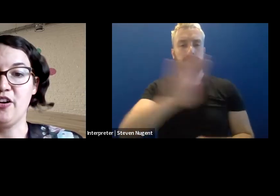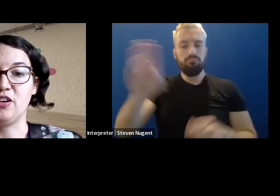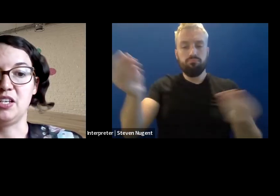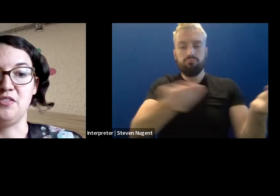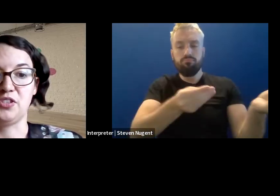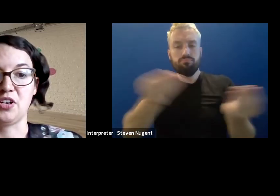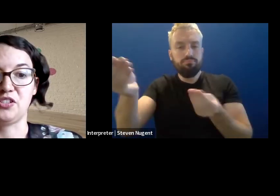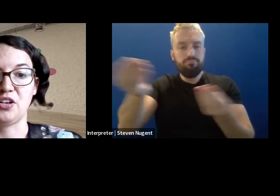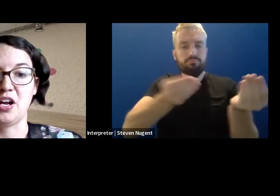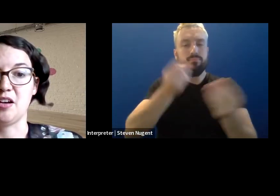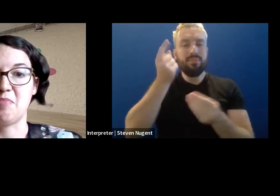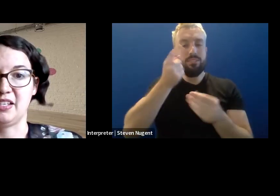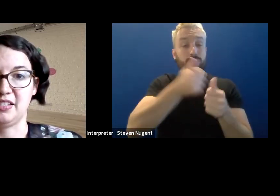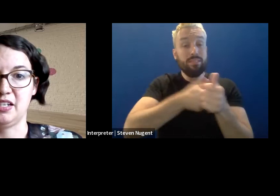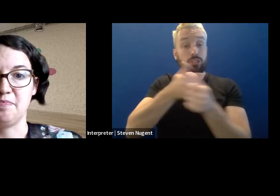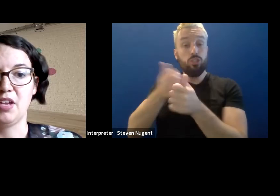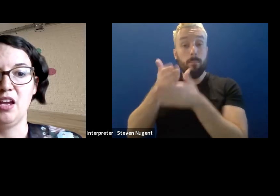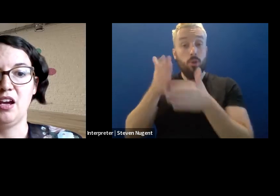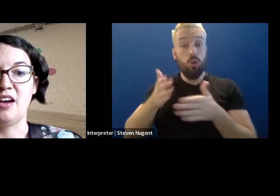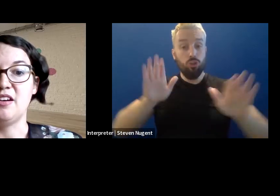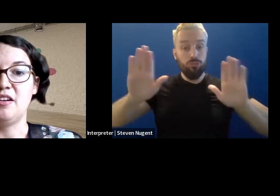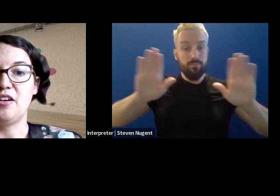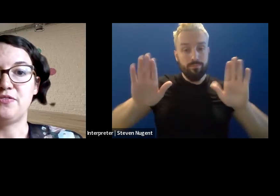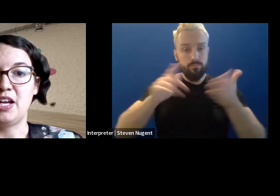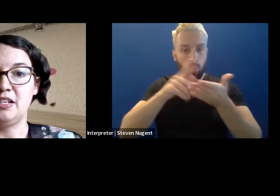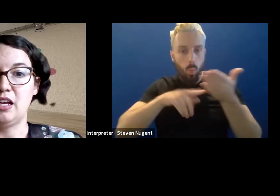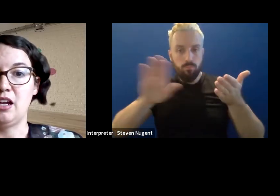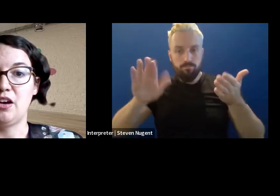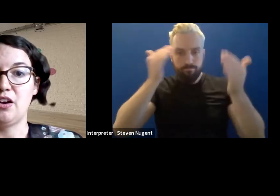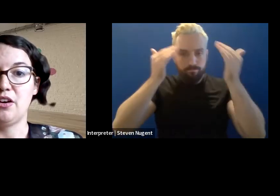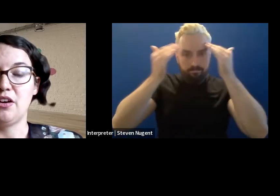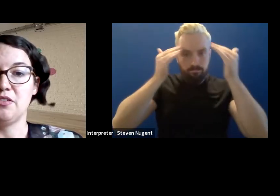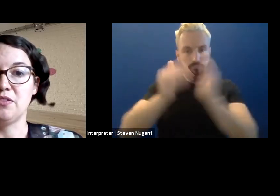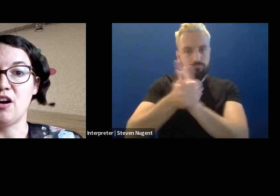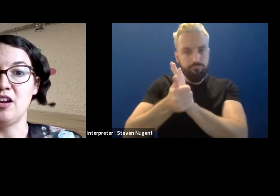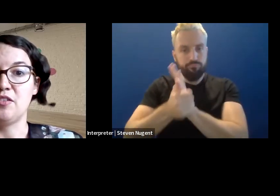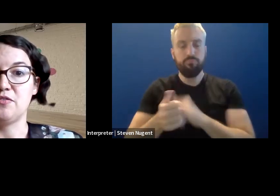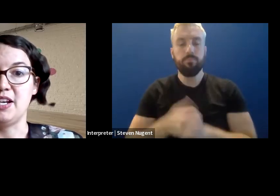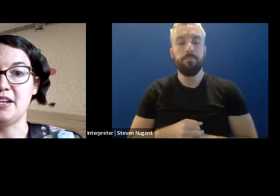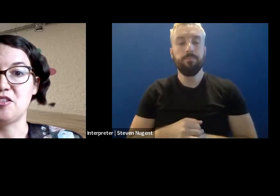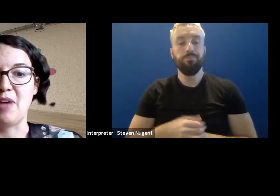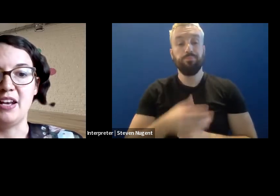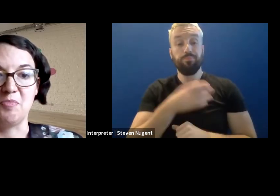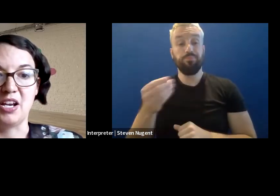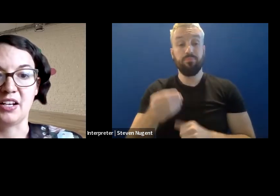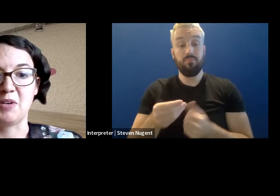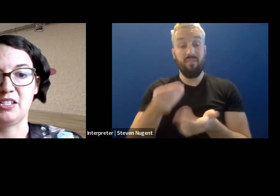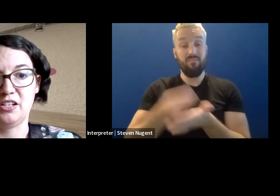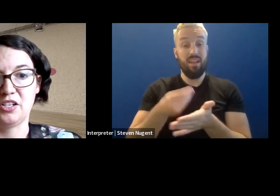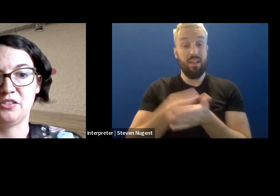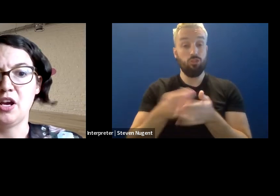each partner's infrastructure and capacity. And then finally, regarding financial